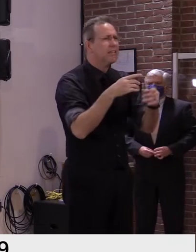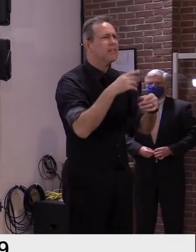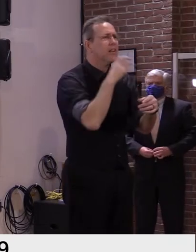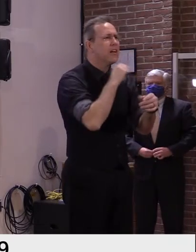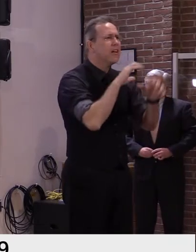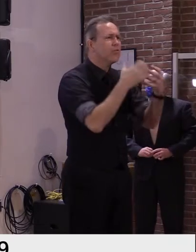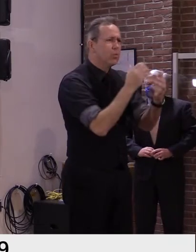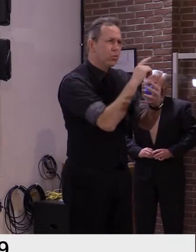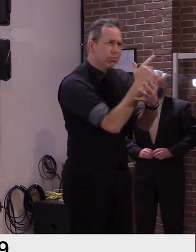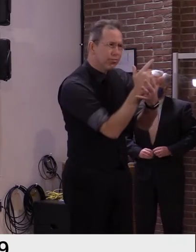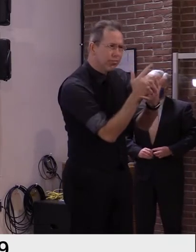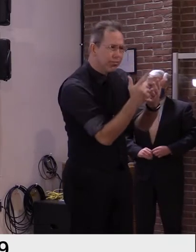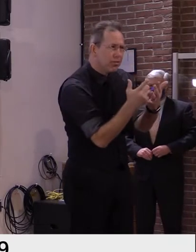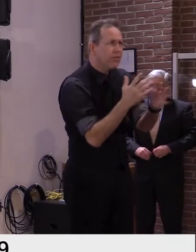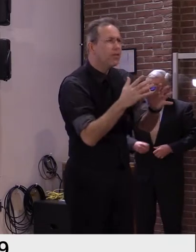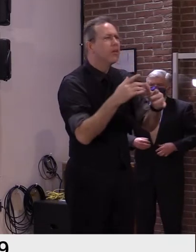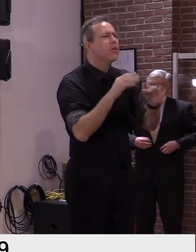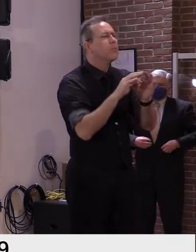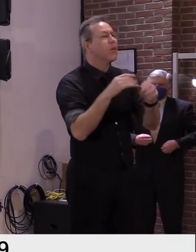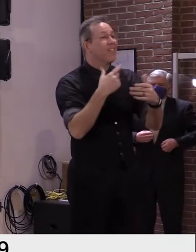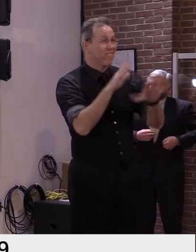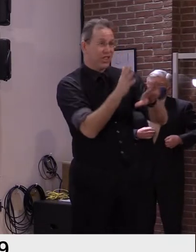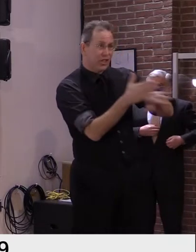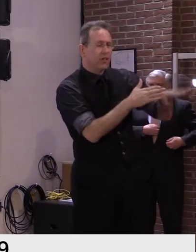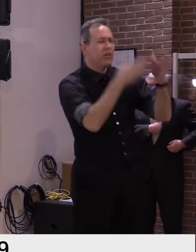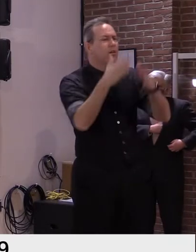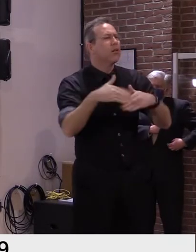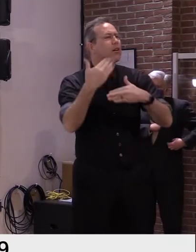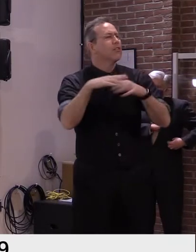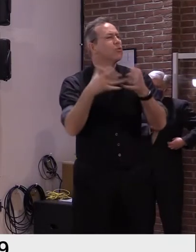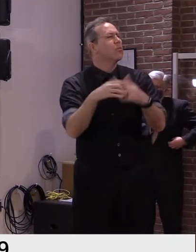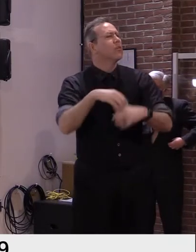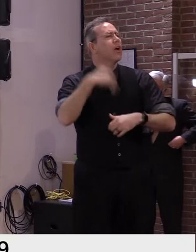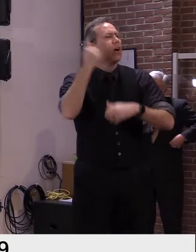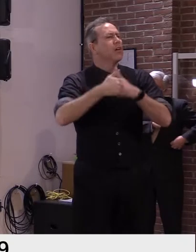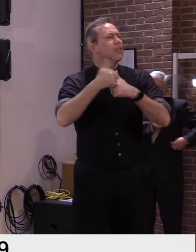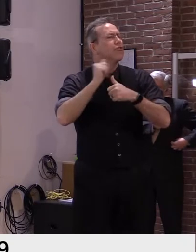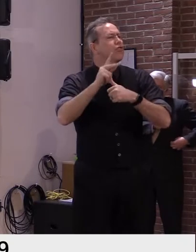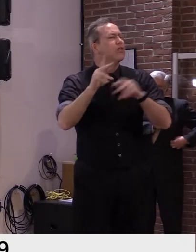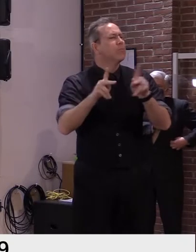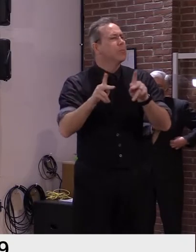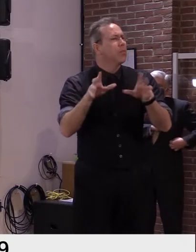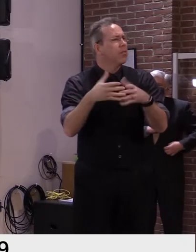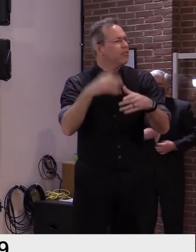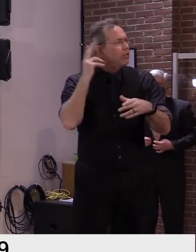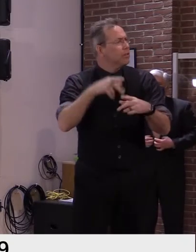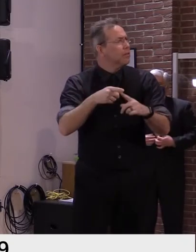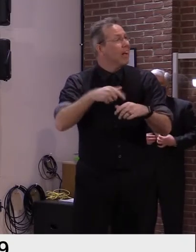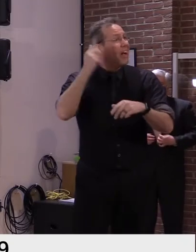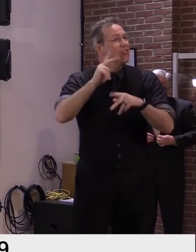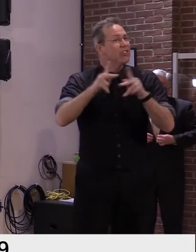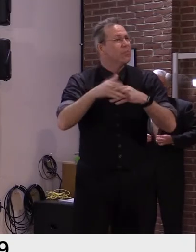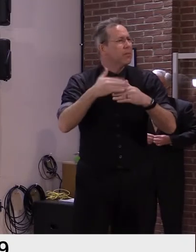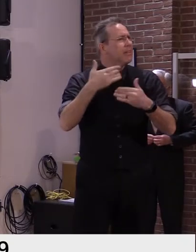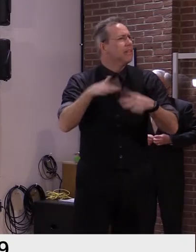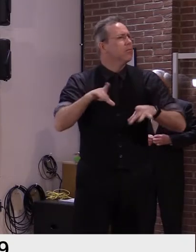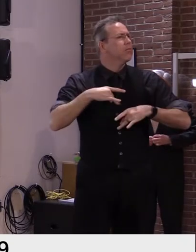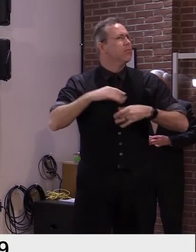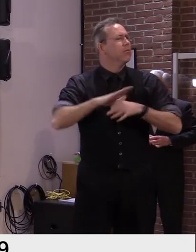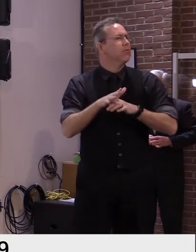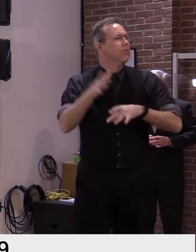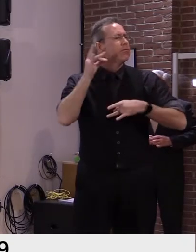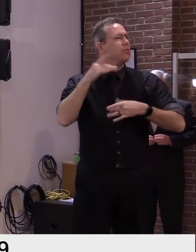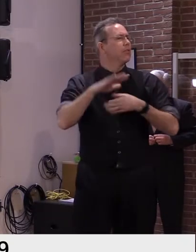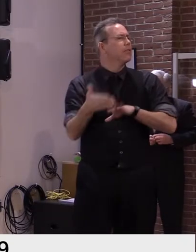certain high-risk conditions because they're at higher risk if they contract COVID. Our